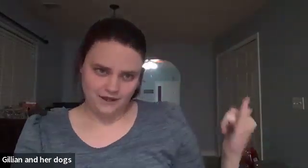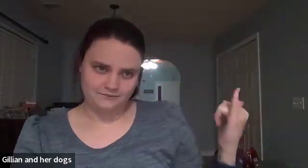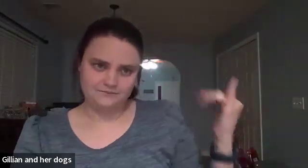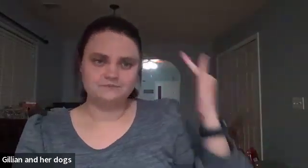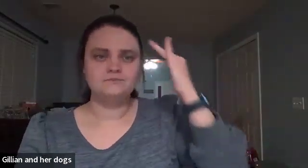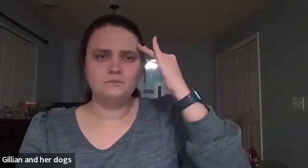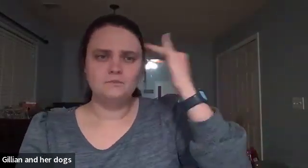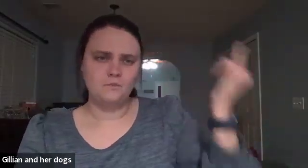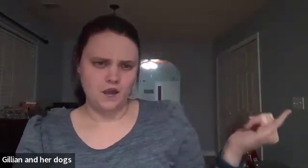Why?